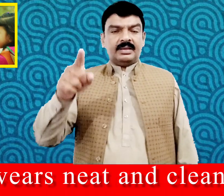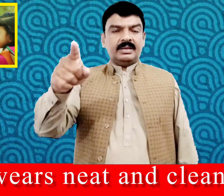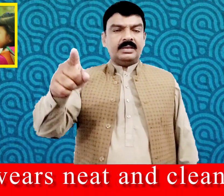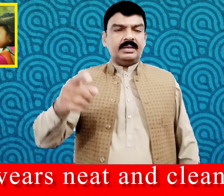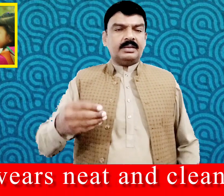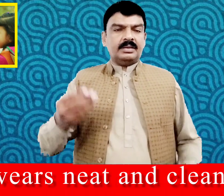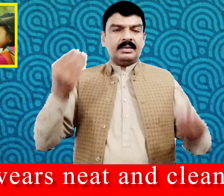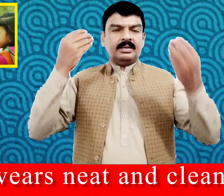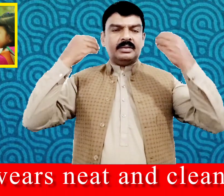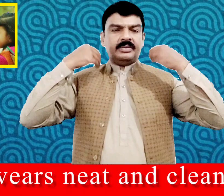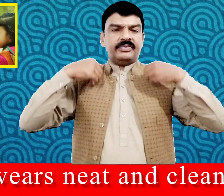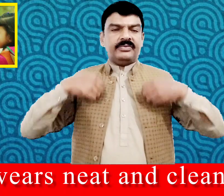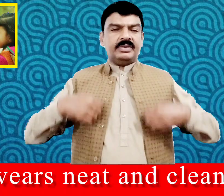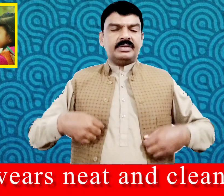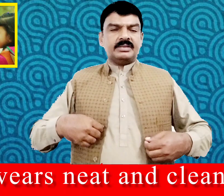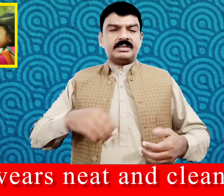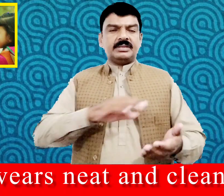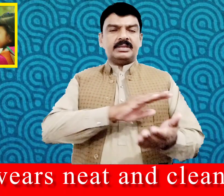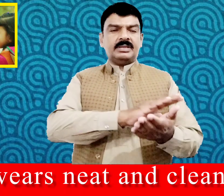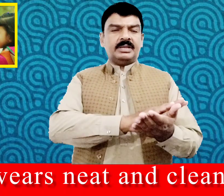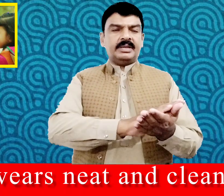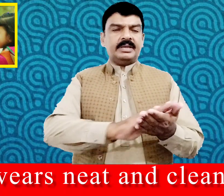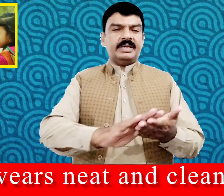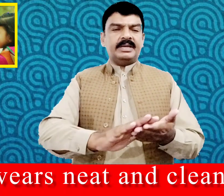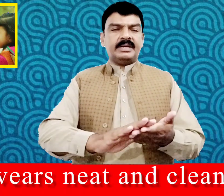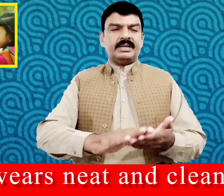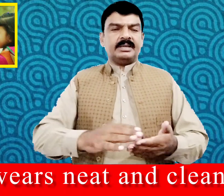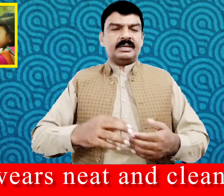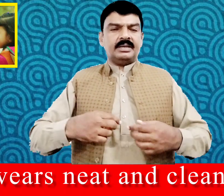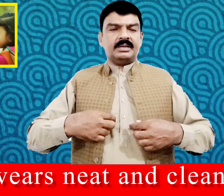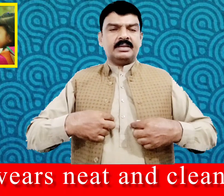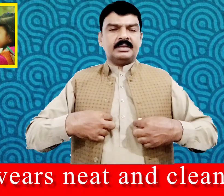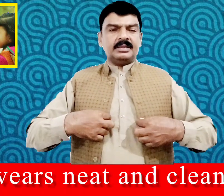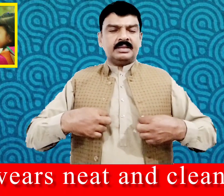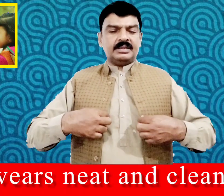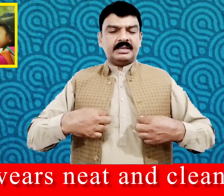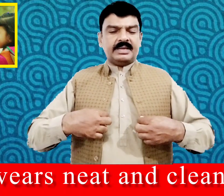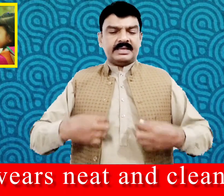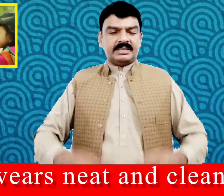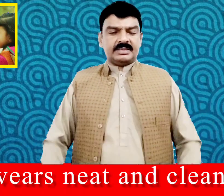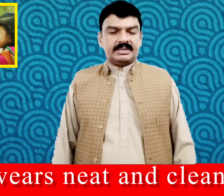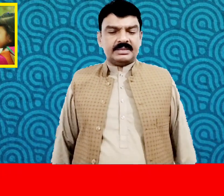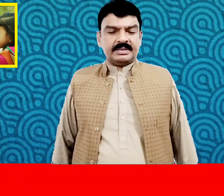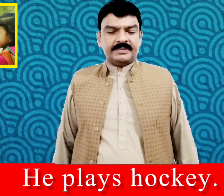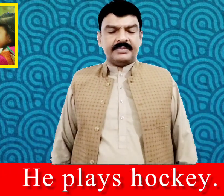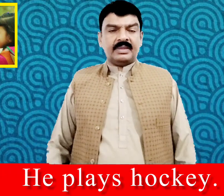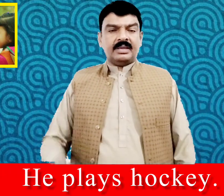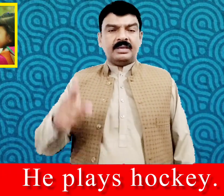He wears neat and clean dresses.